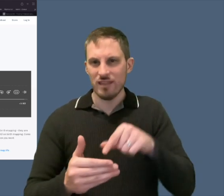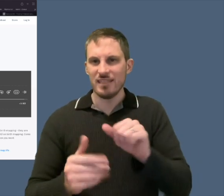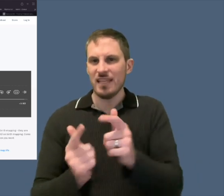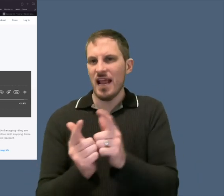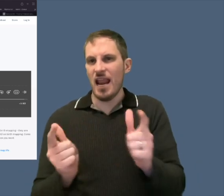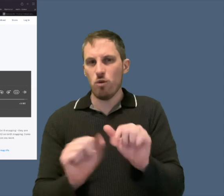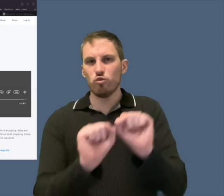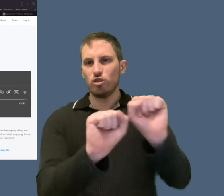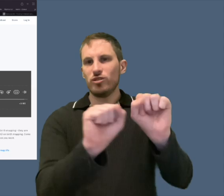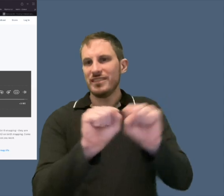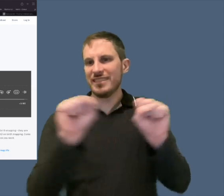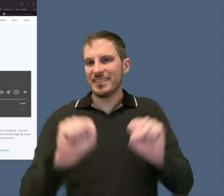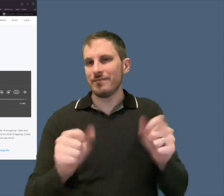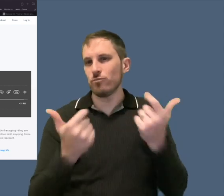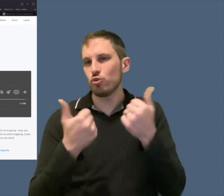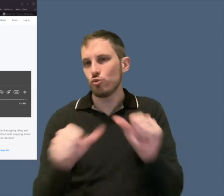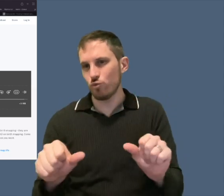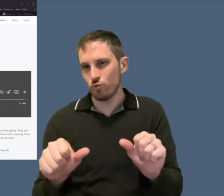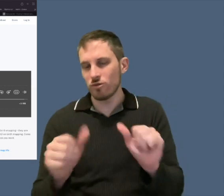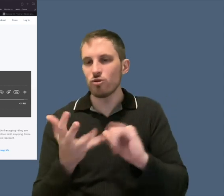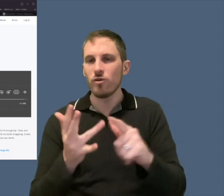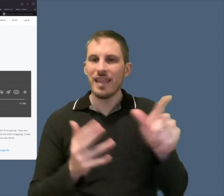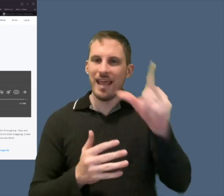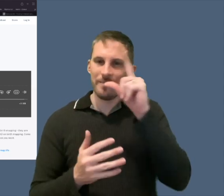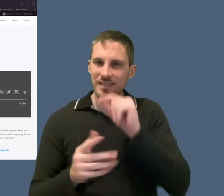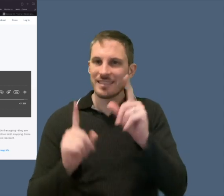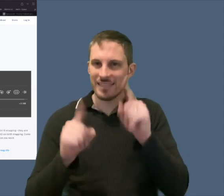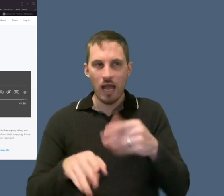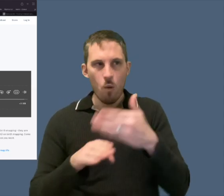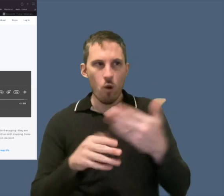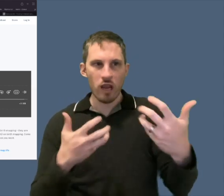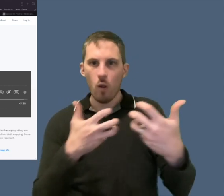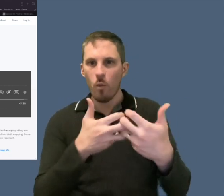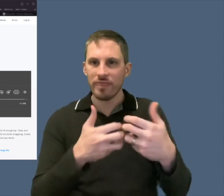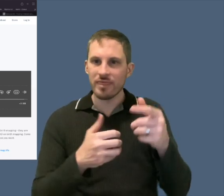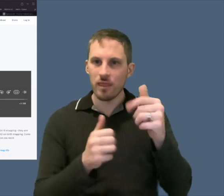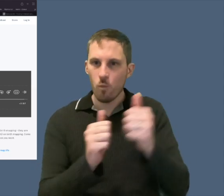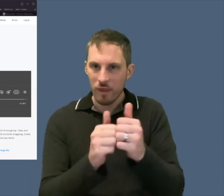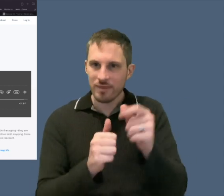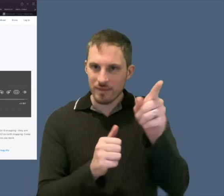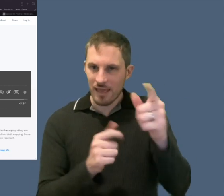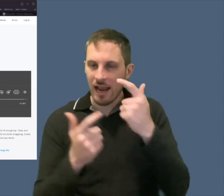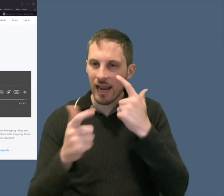to hear in the system. So then they can start working with their care provider to